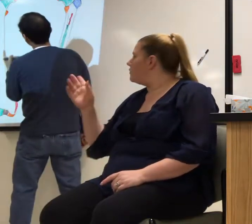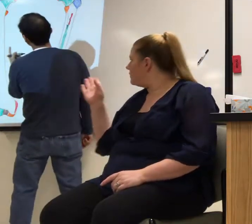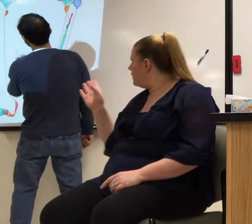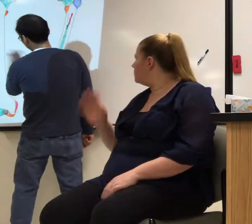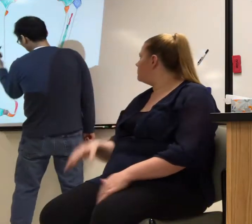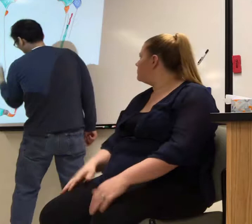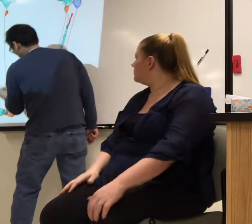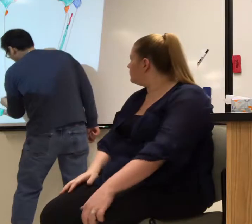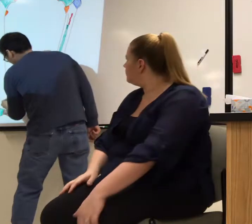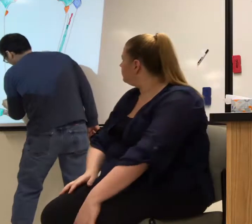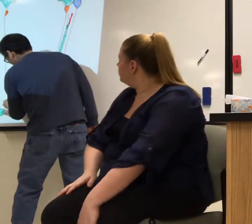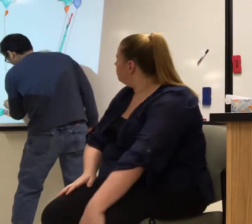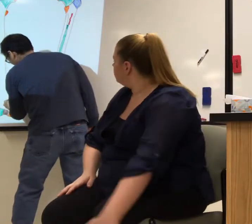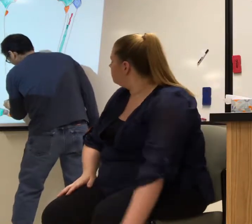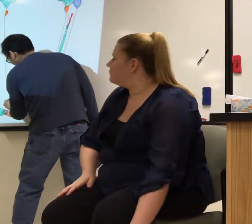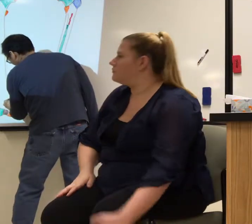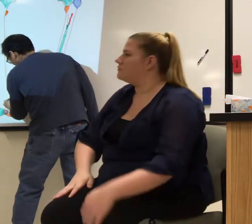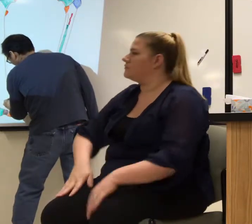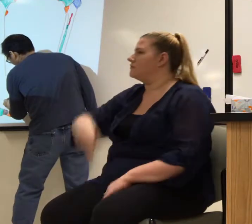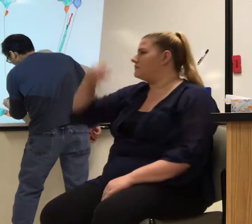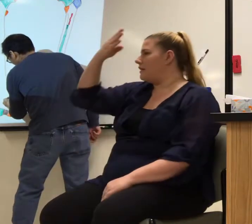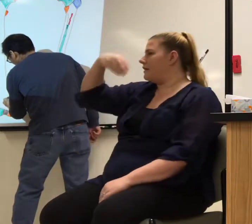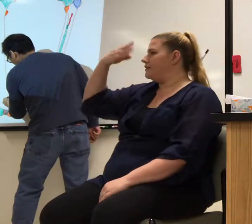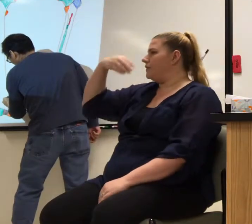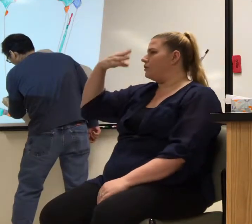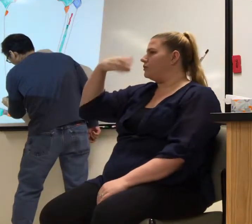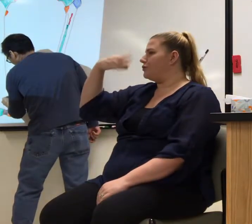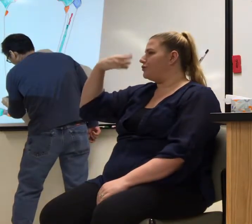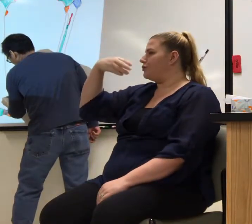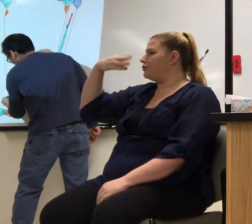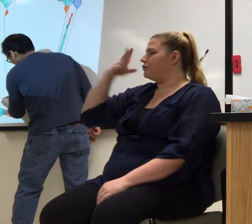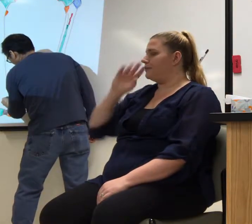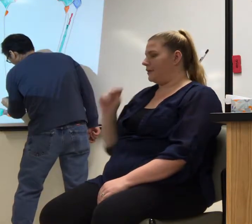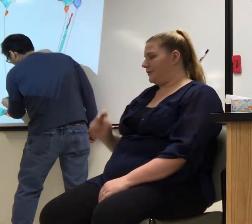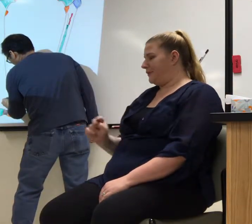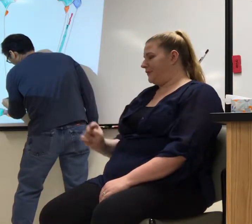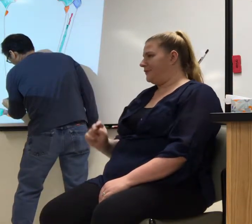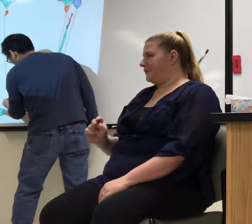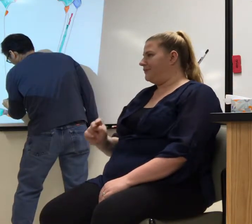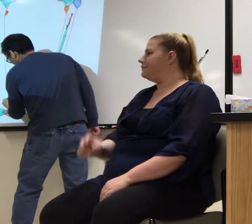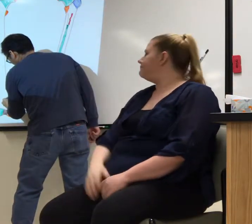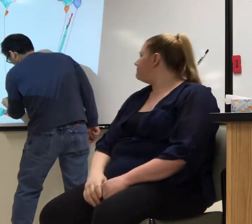Or this one is going to be right here.